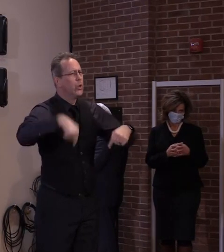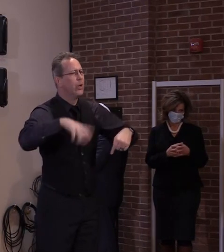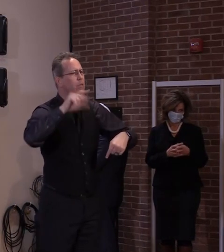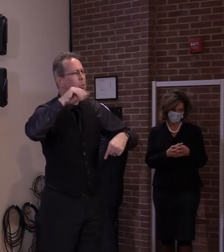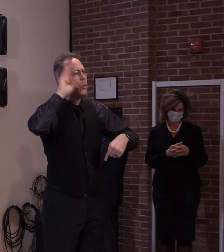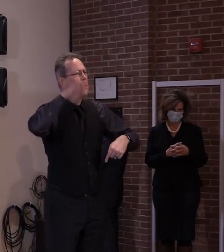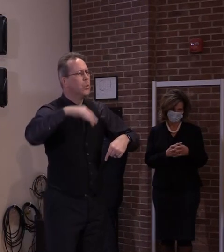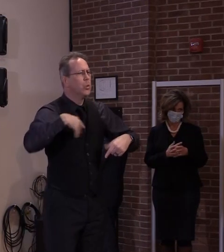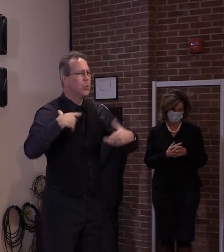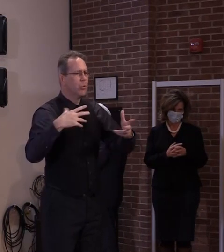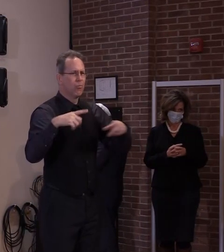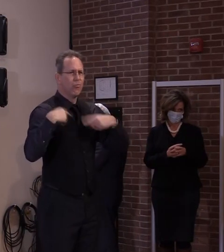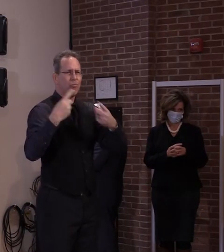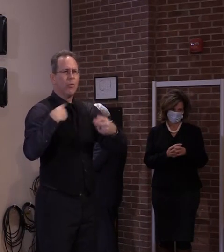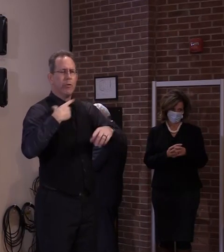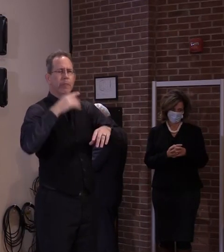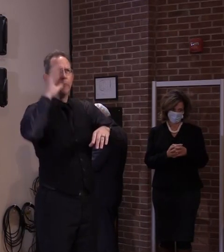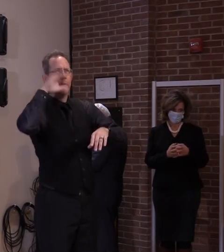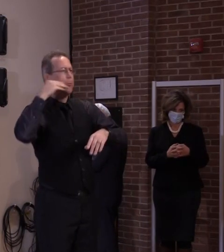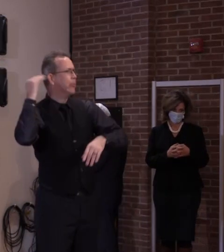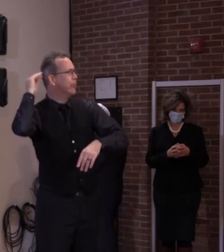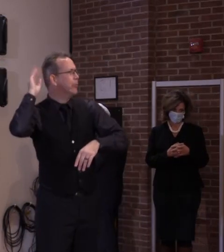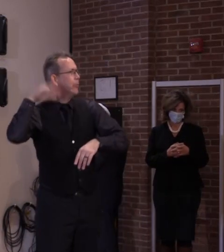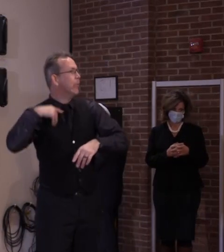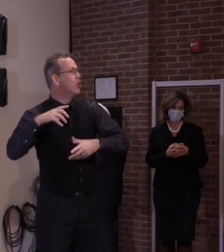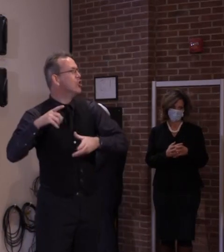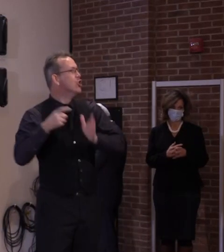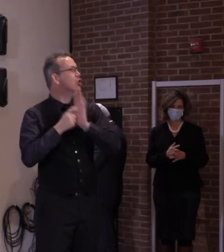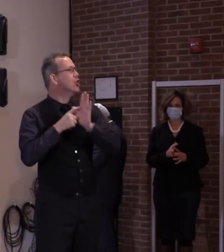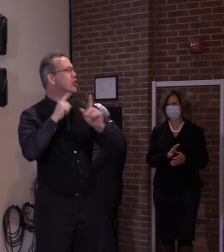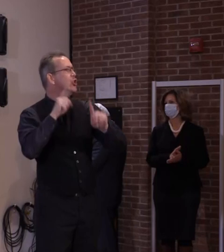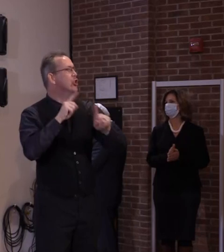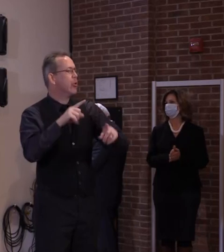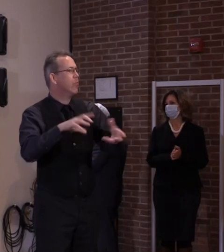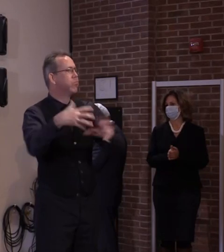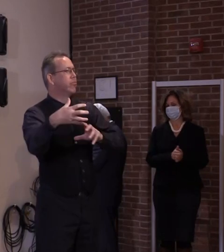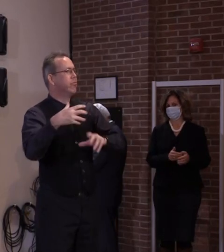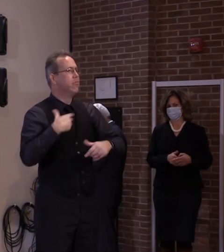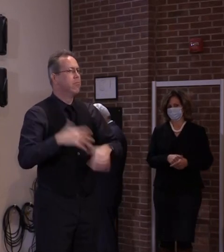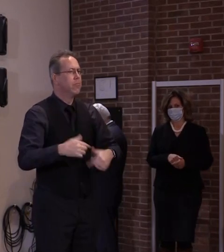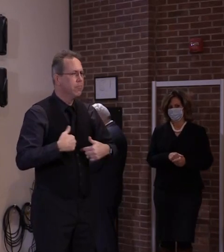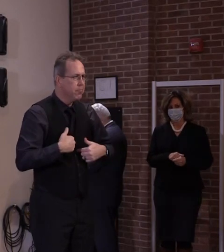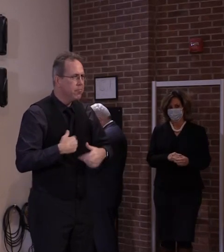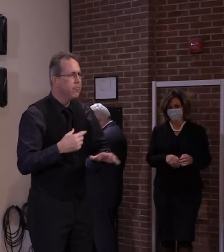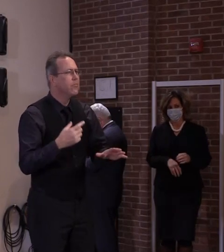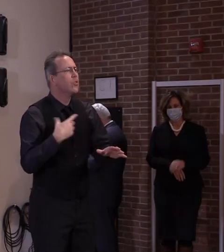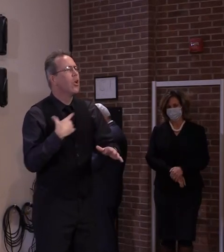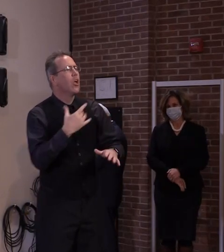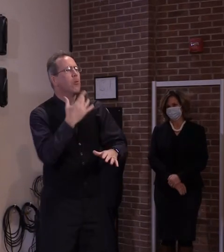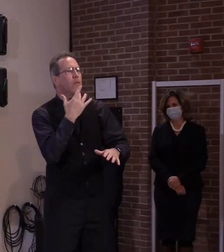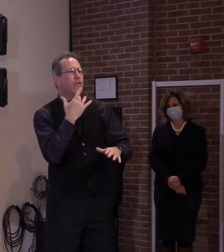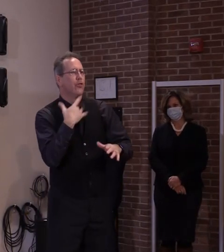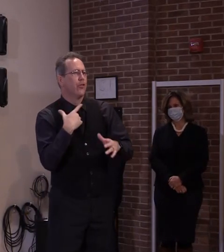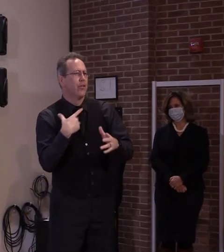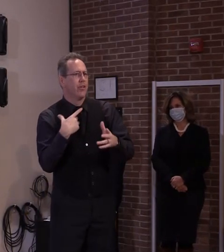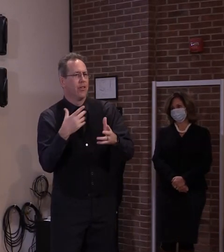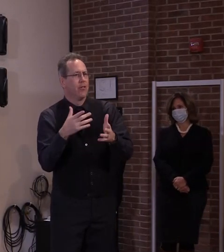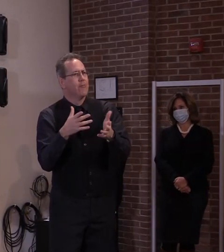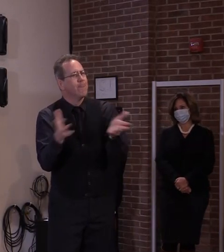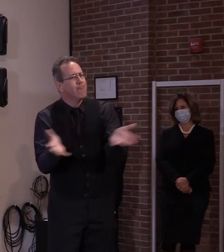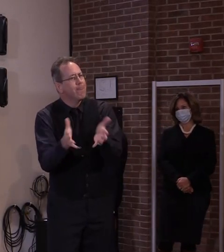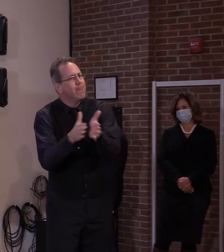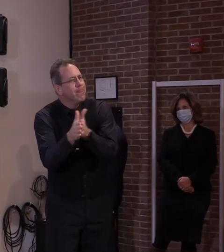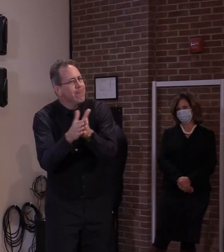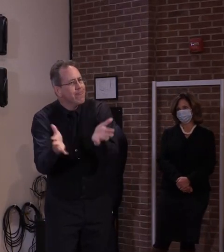prefer carrots rather than sticks. The encouragement of having businesses decide to